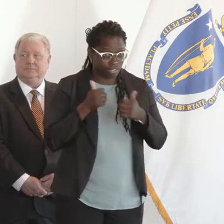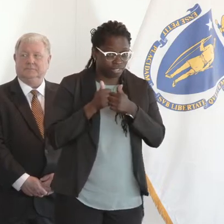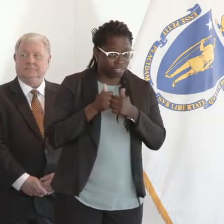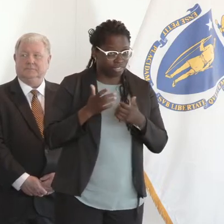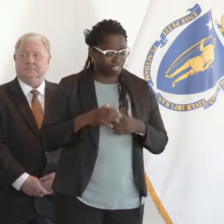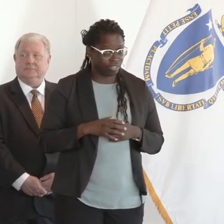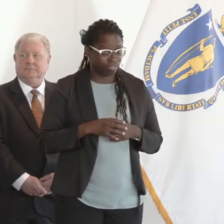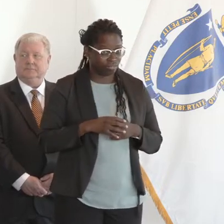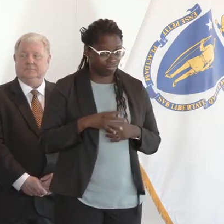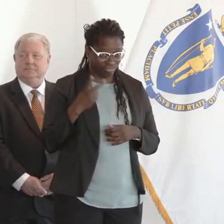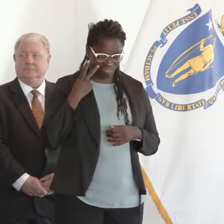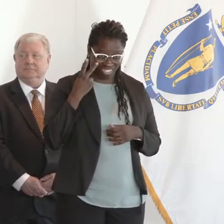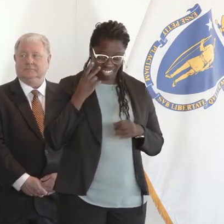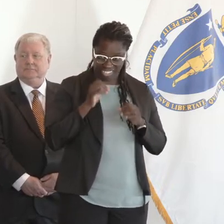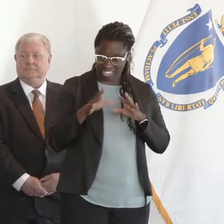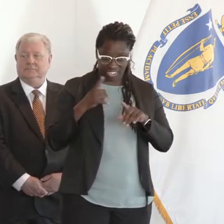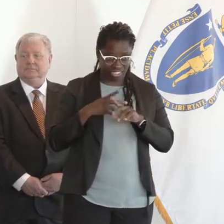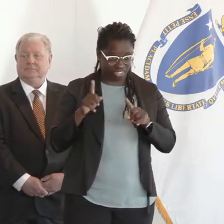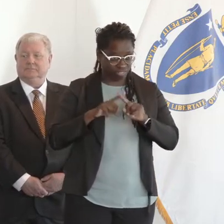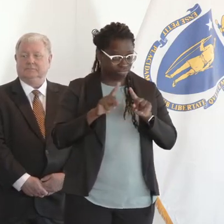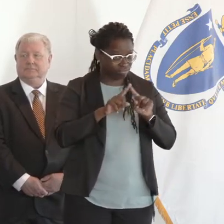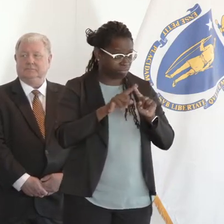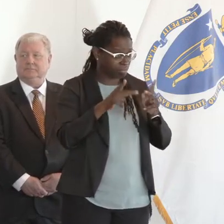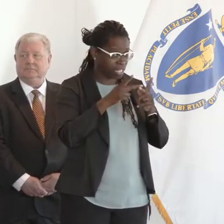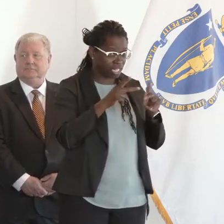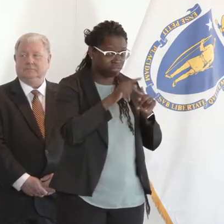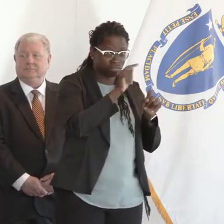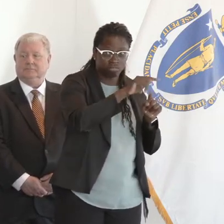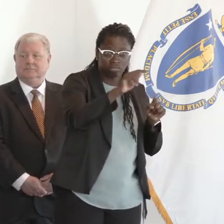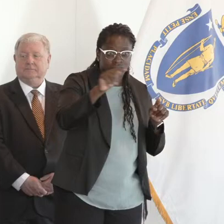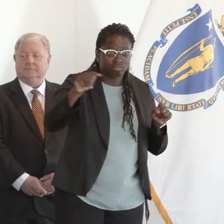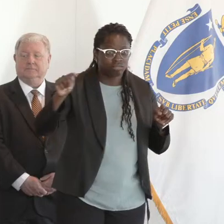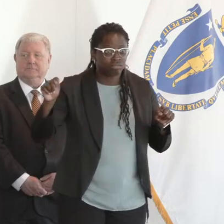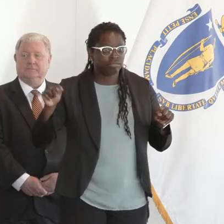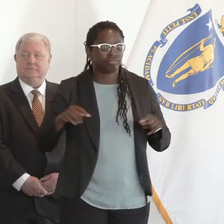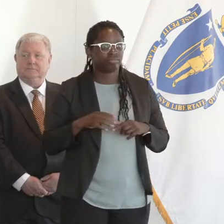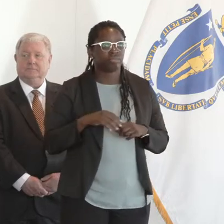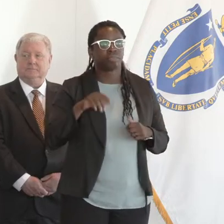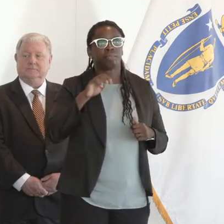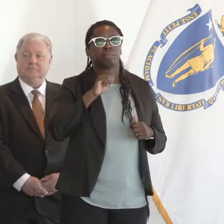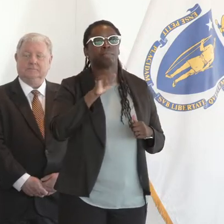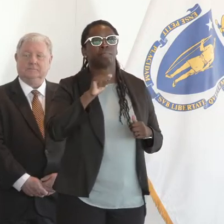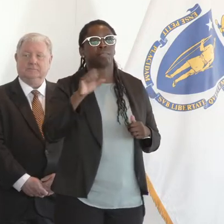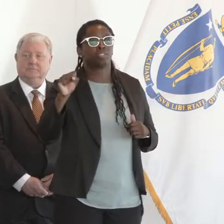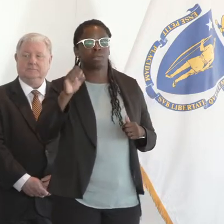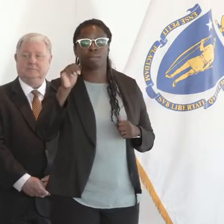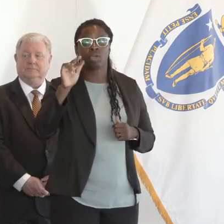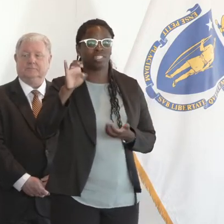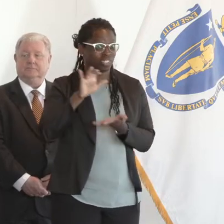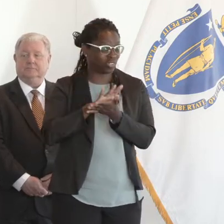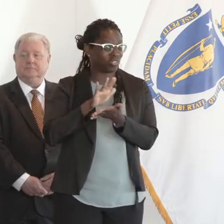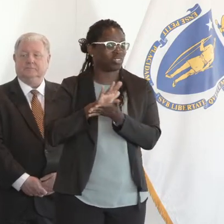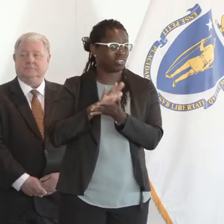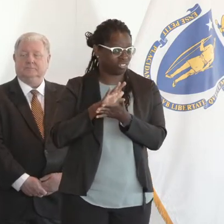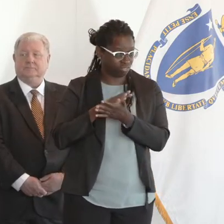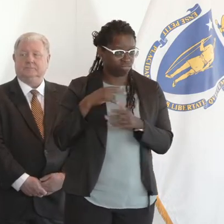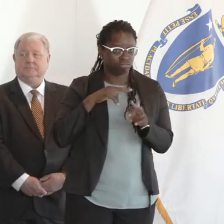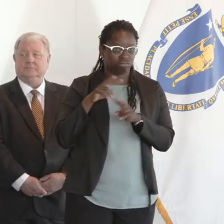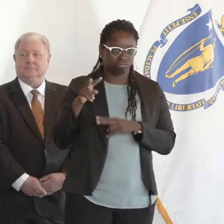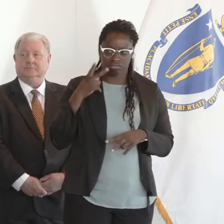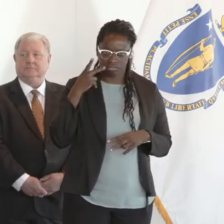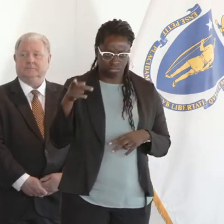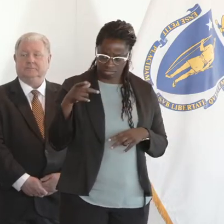and it was on full display at Mass Maritime Academy. Yesterday, we were given a tour of this incredible